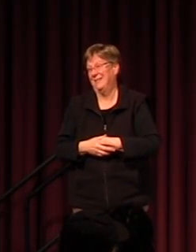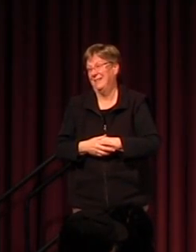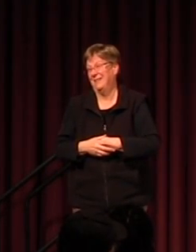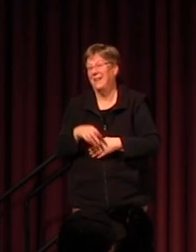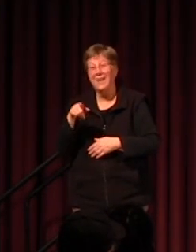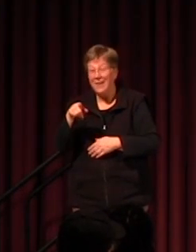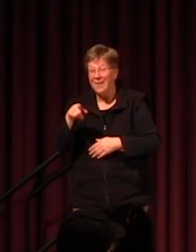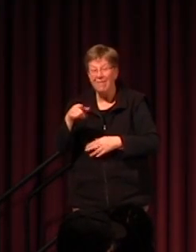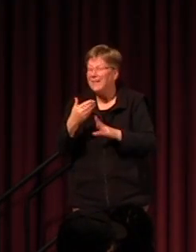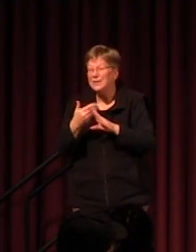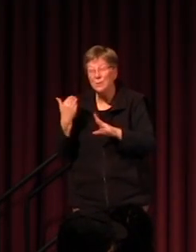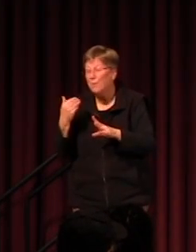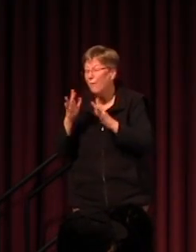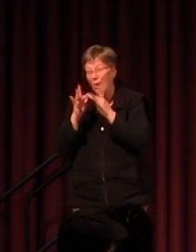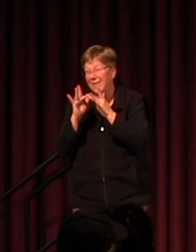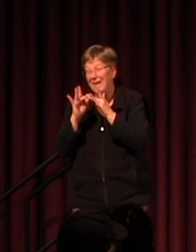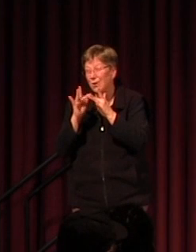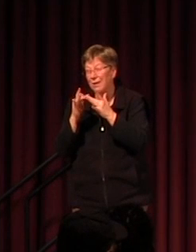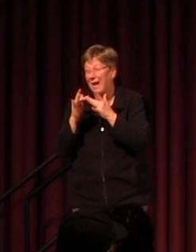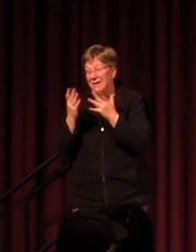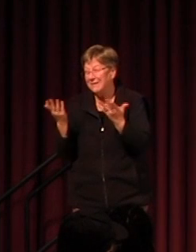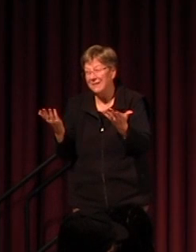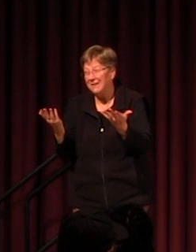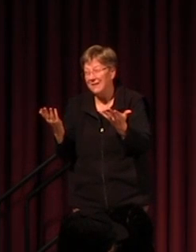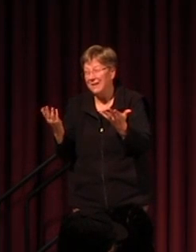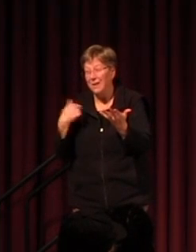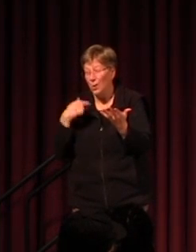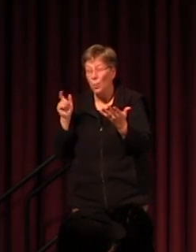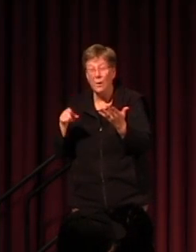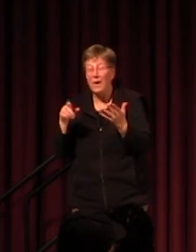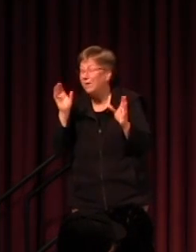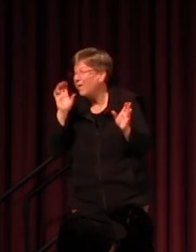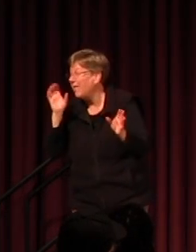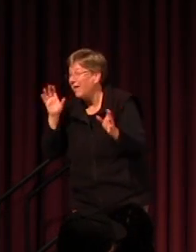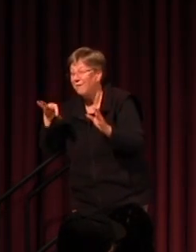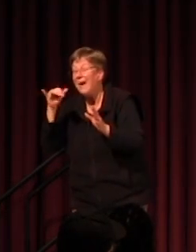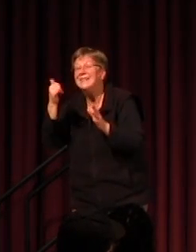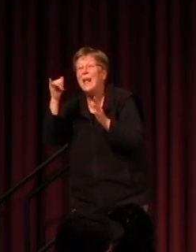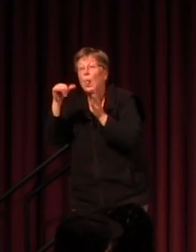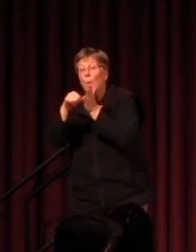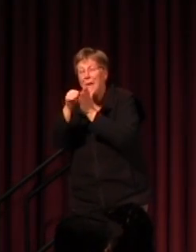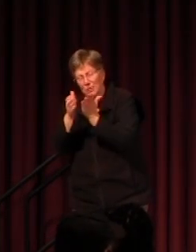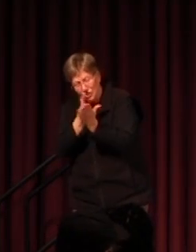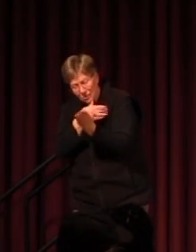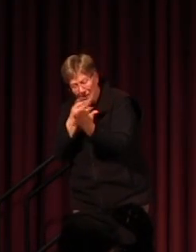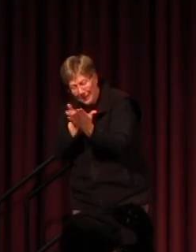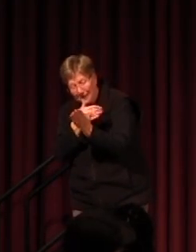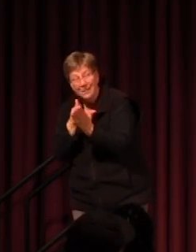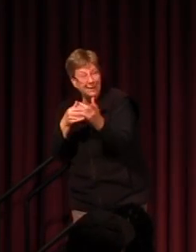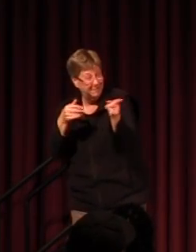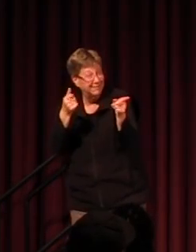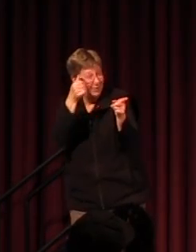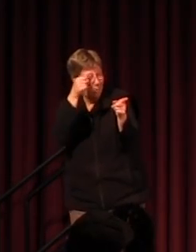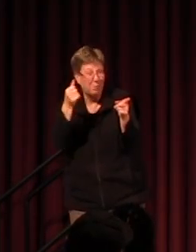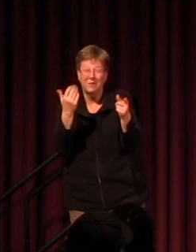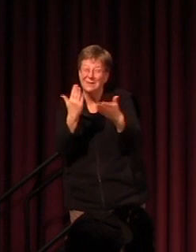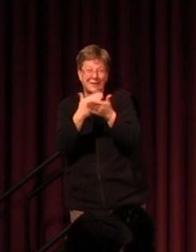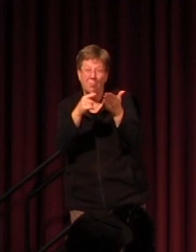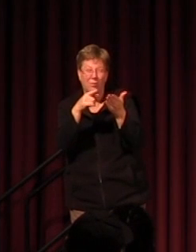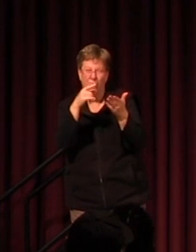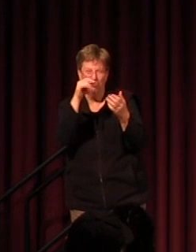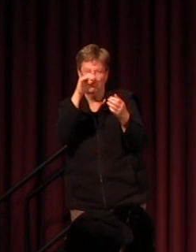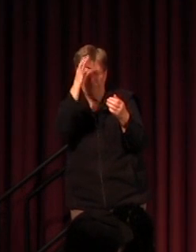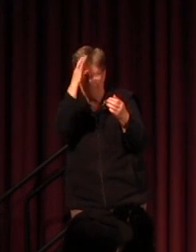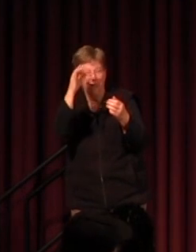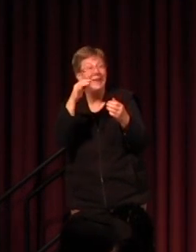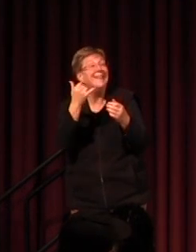This is before the internet, right? We had to go find Yellow Pages. Those of you under a certain age, Yellow Pages were a